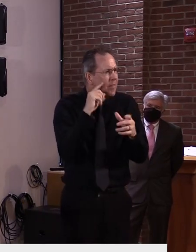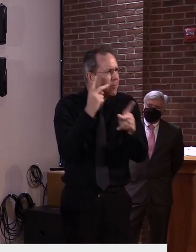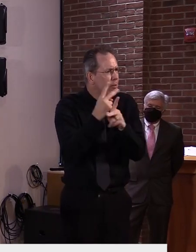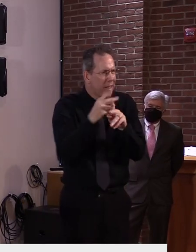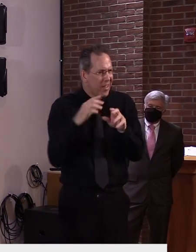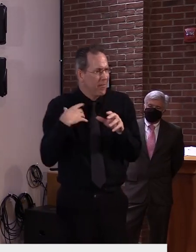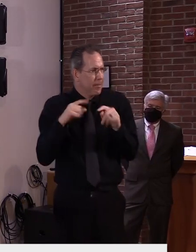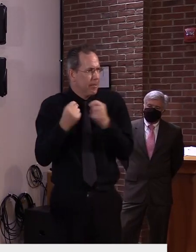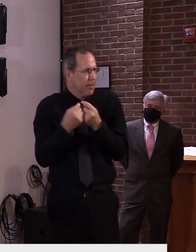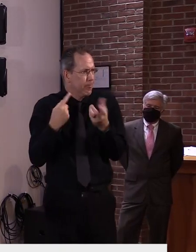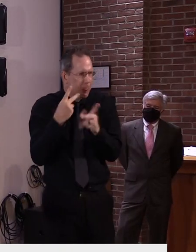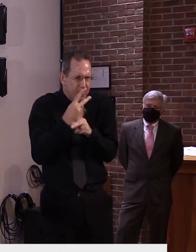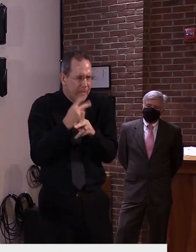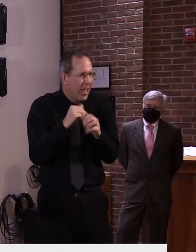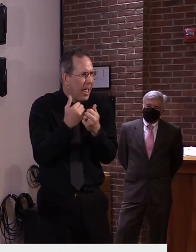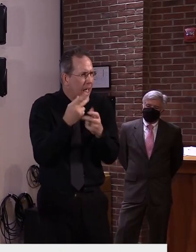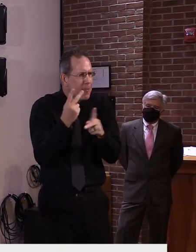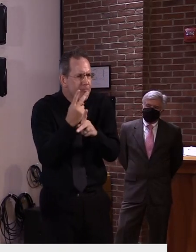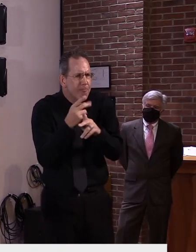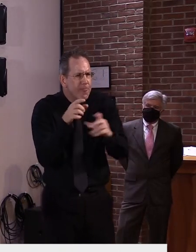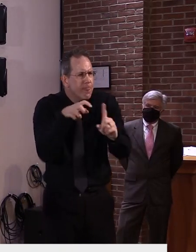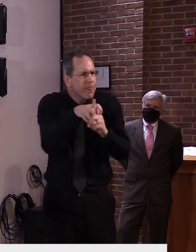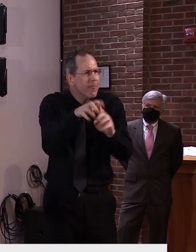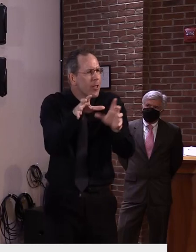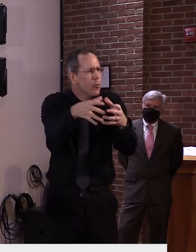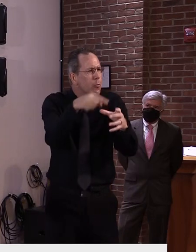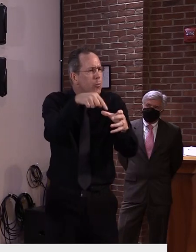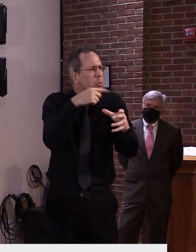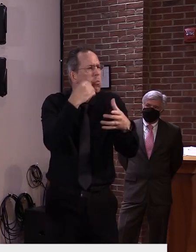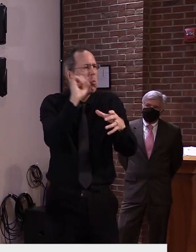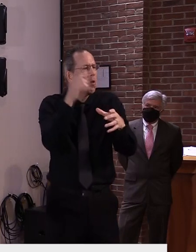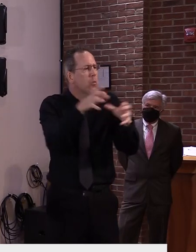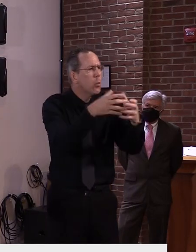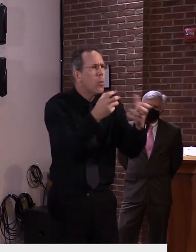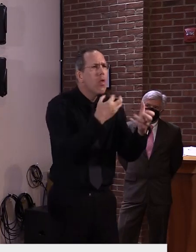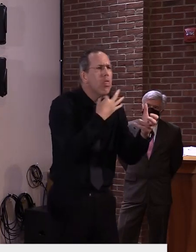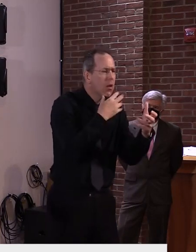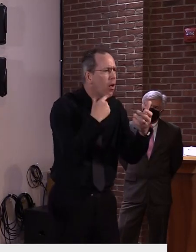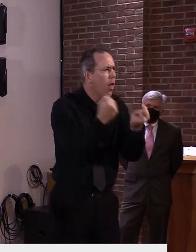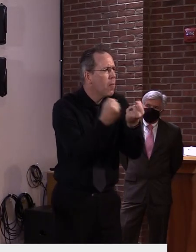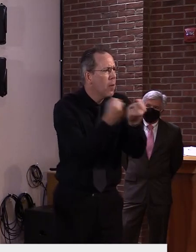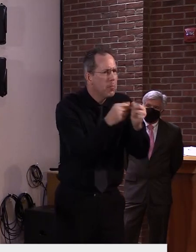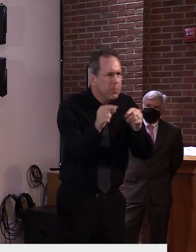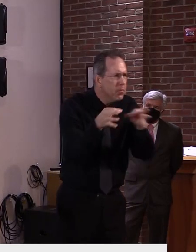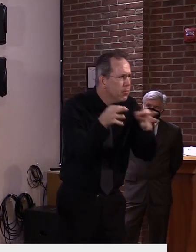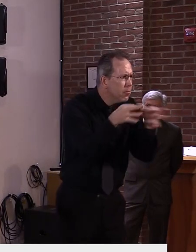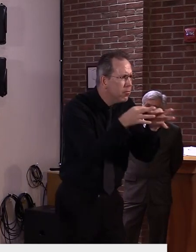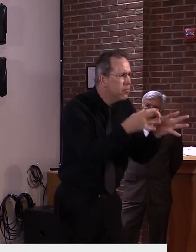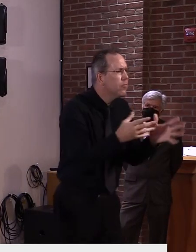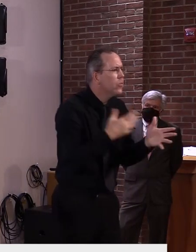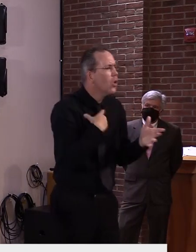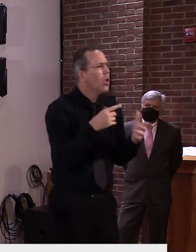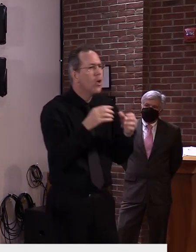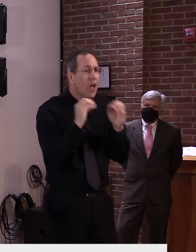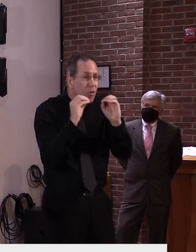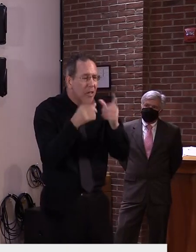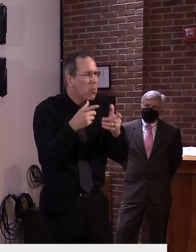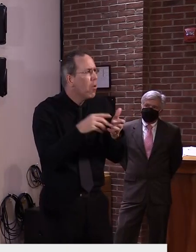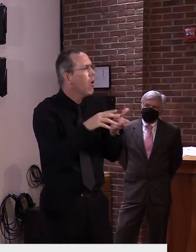mask and try to address it directly in a very fact-laden way